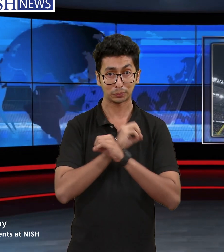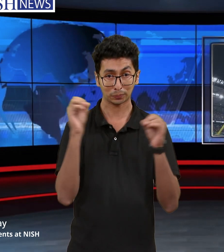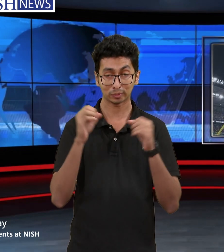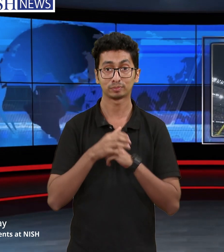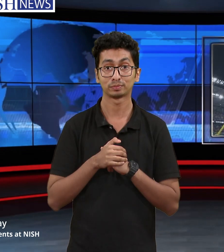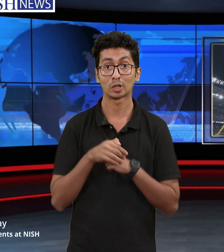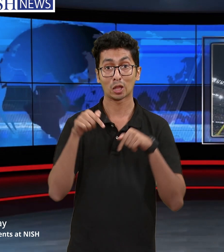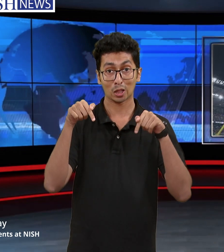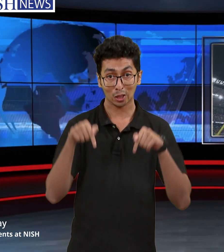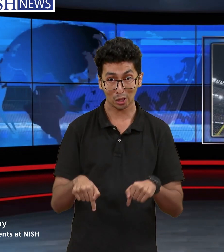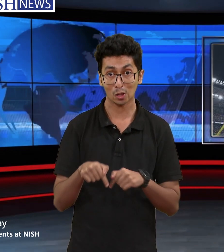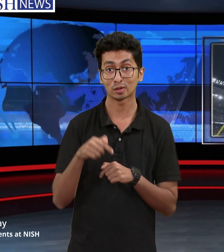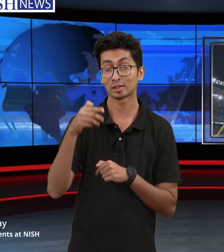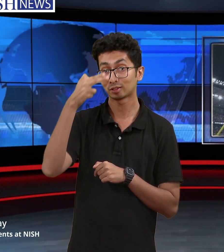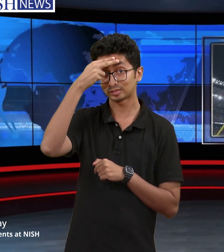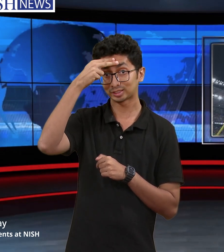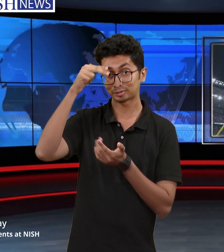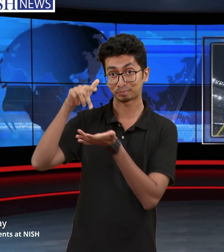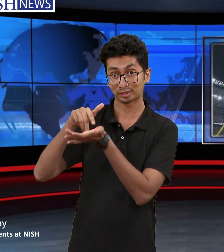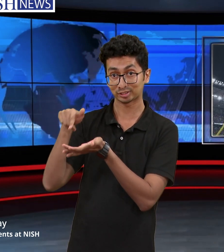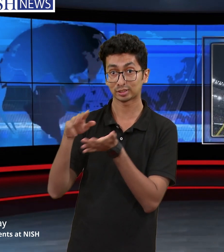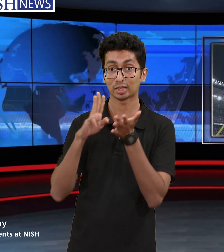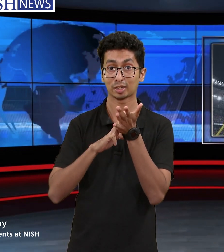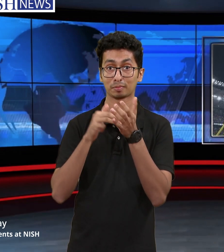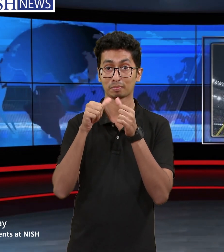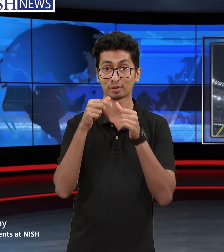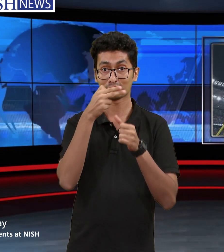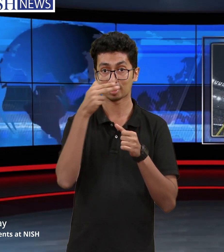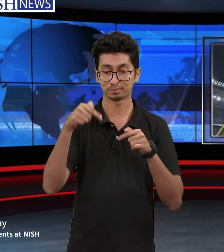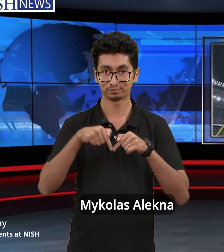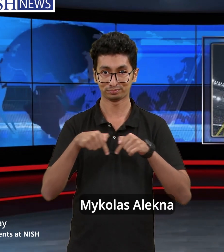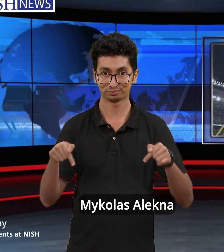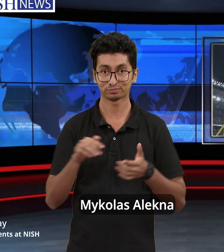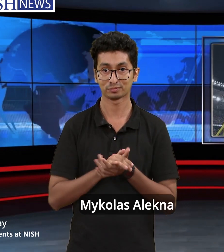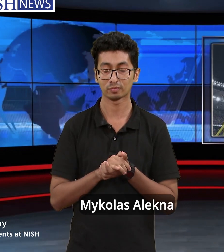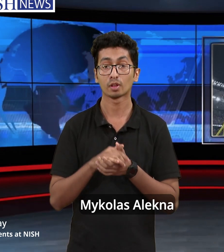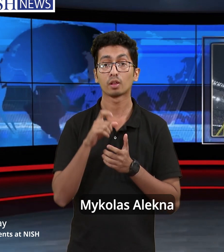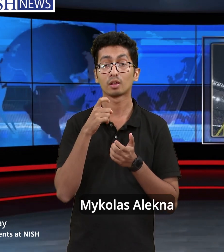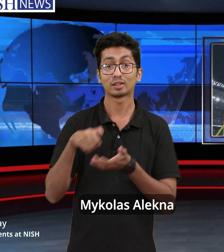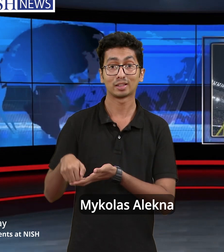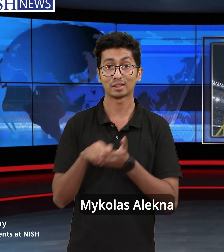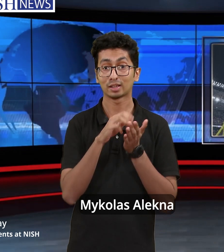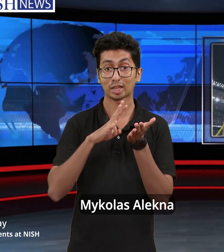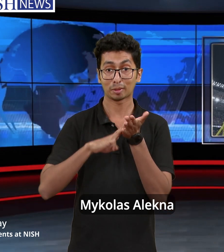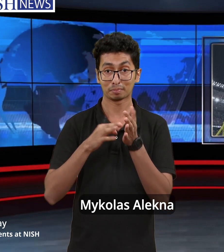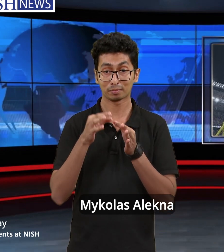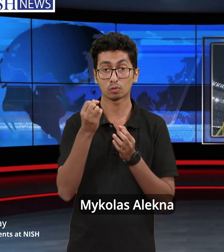74.35 meters surpassed Jürgen Schul's effort in 1986 when the German threw 74.08